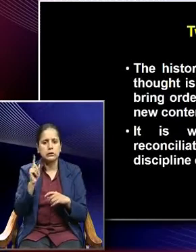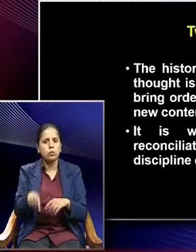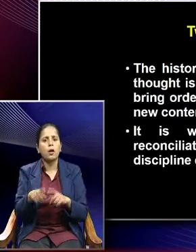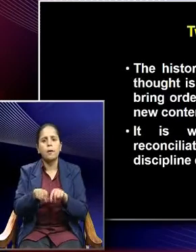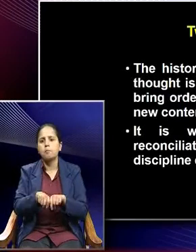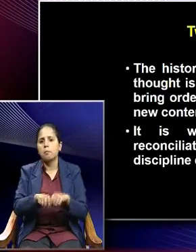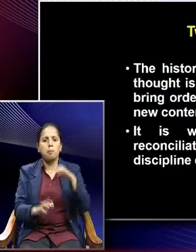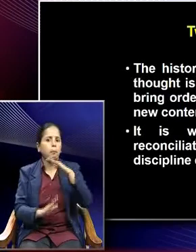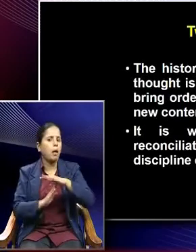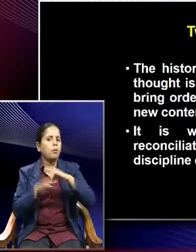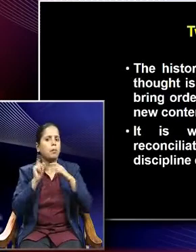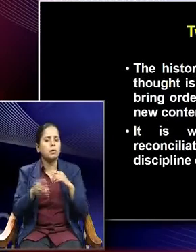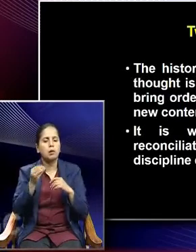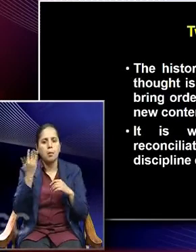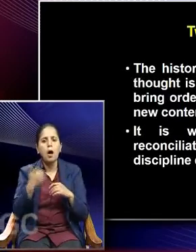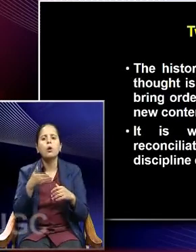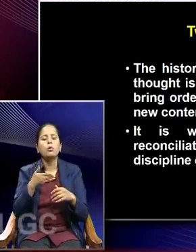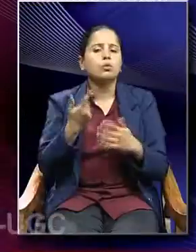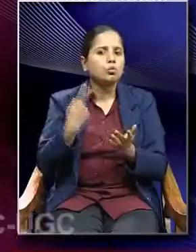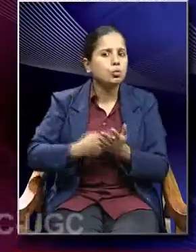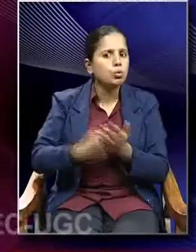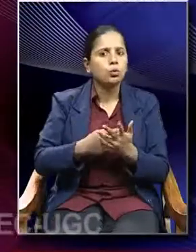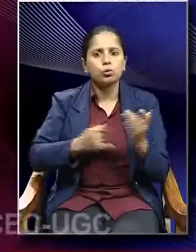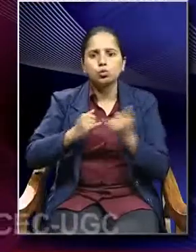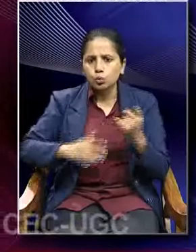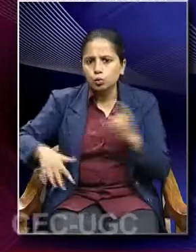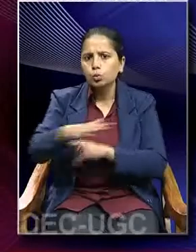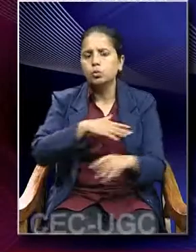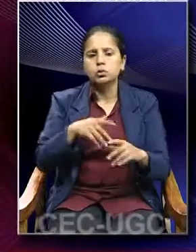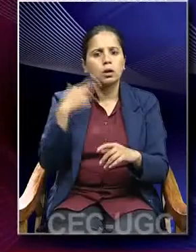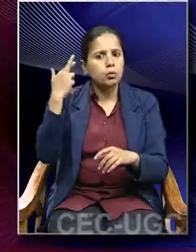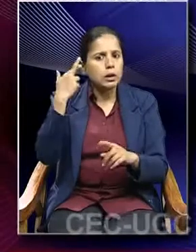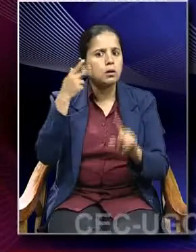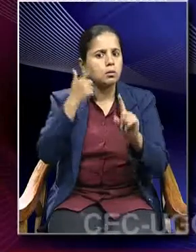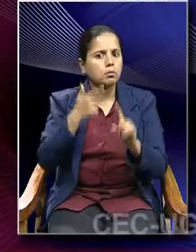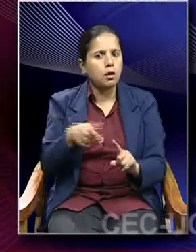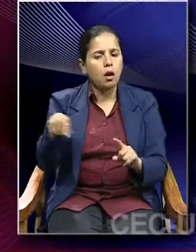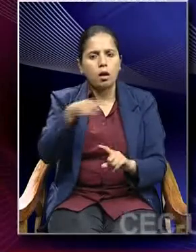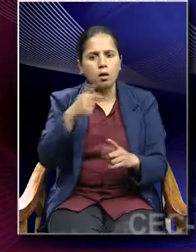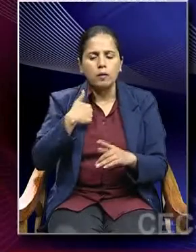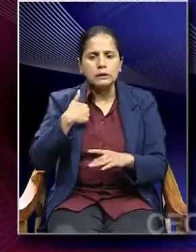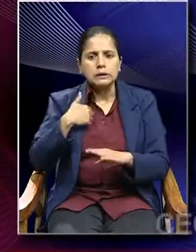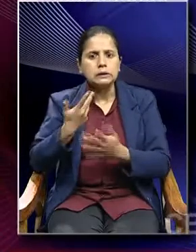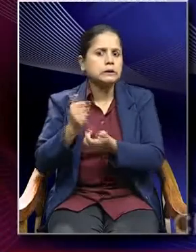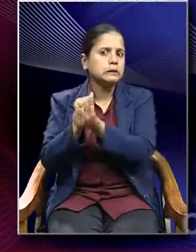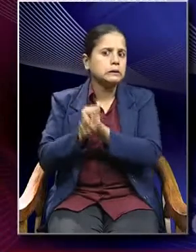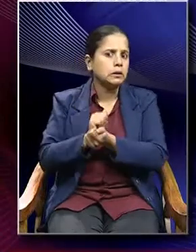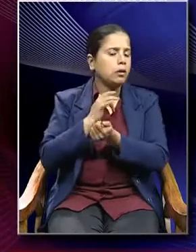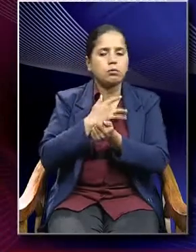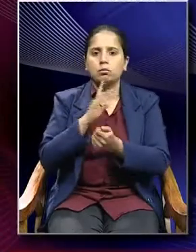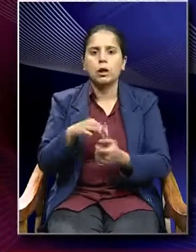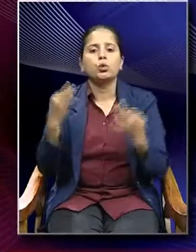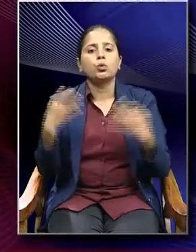certain conditions of social institutions which were considered as bonding, and therefore new ways of life